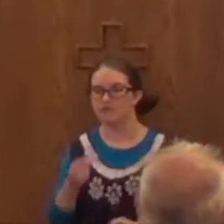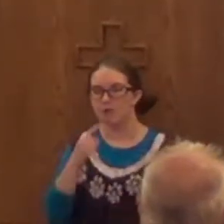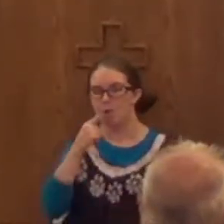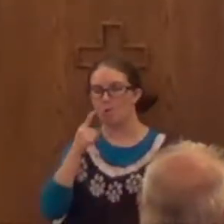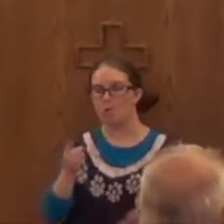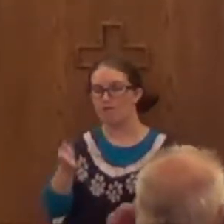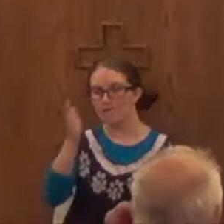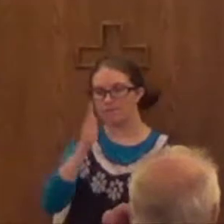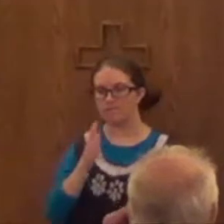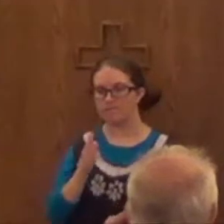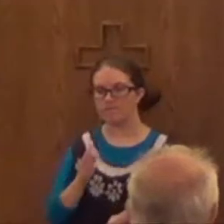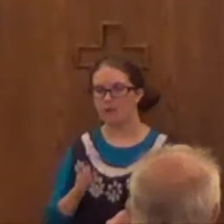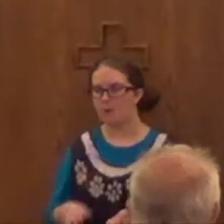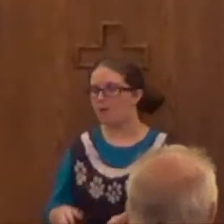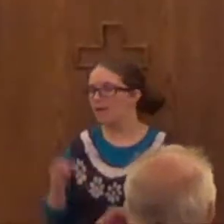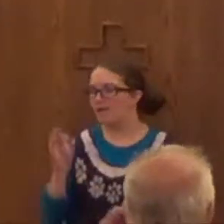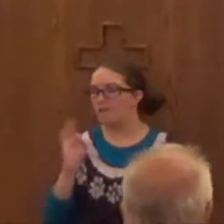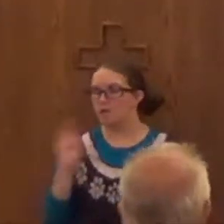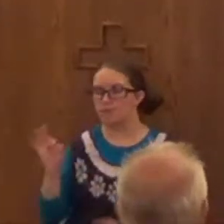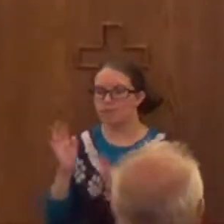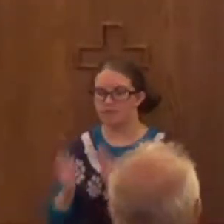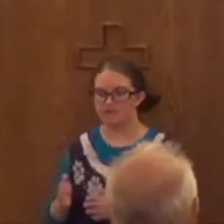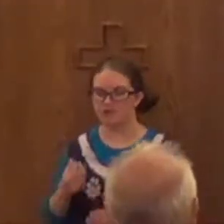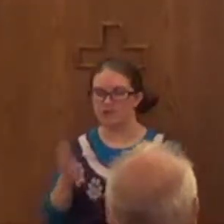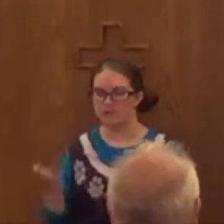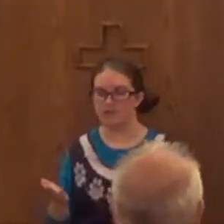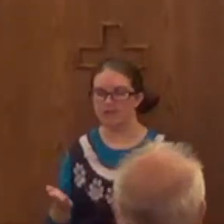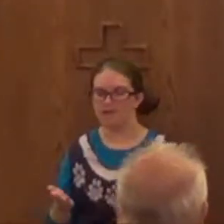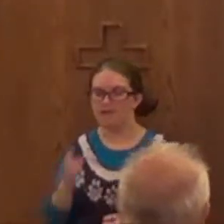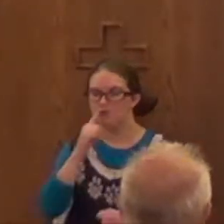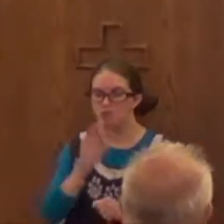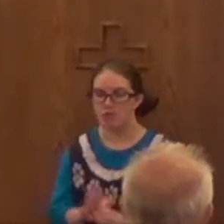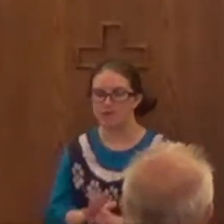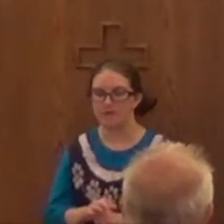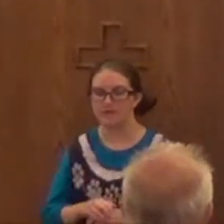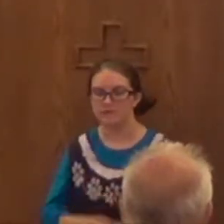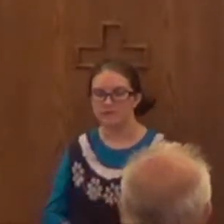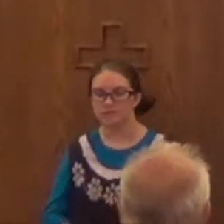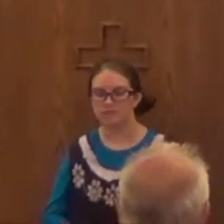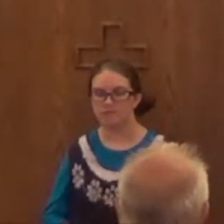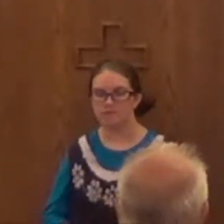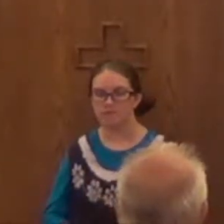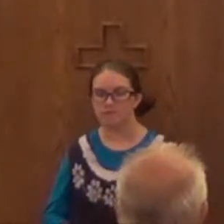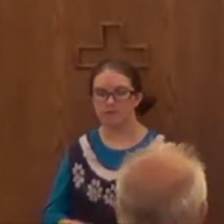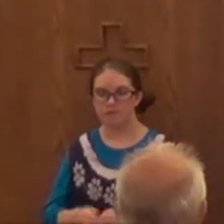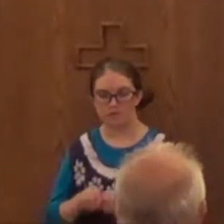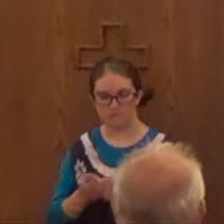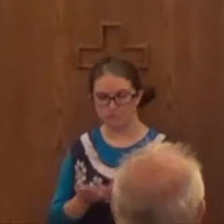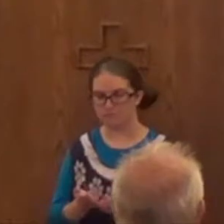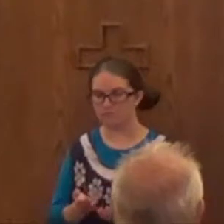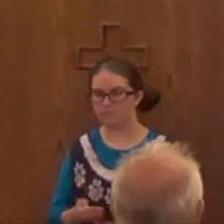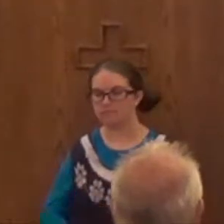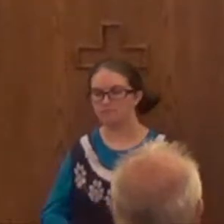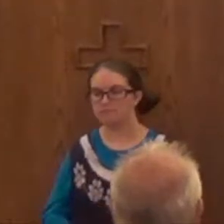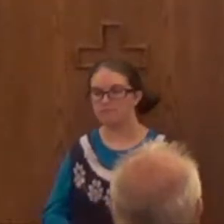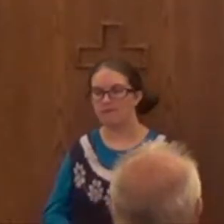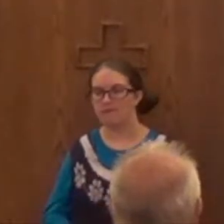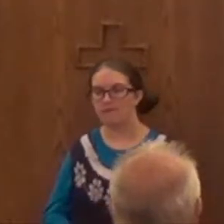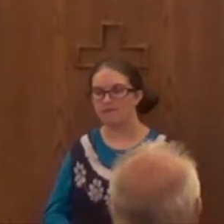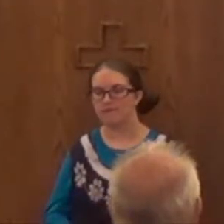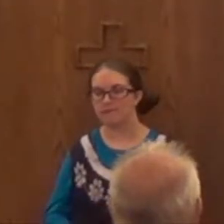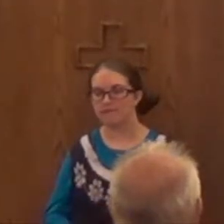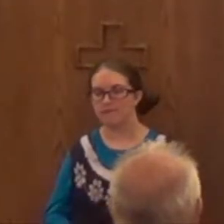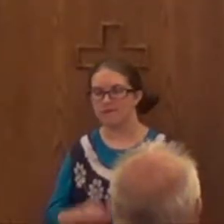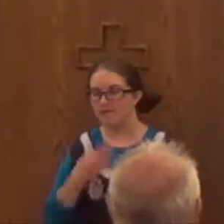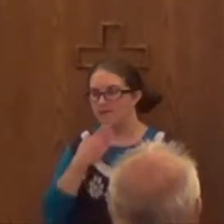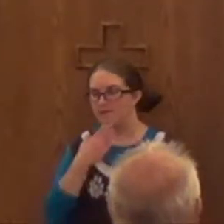oh, whenever a prophet comes by and he gives us a promise, a word of prophecy, if it's good, we ain't